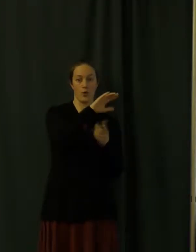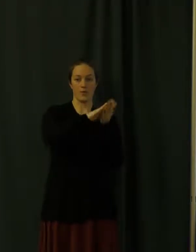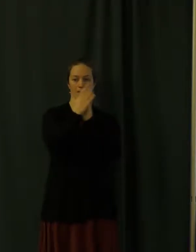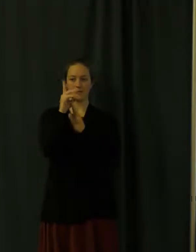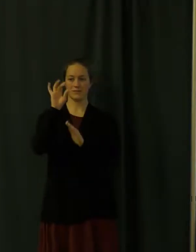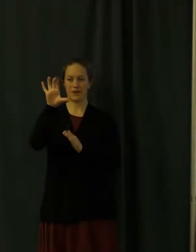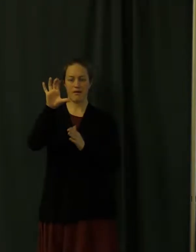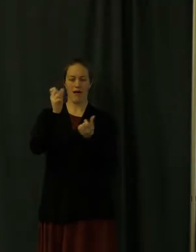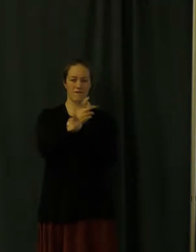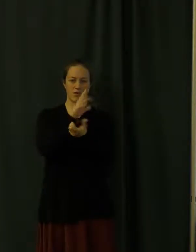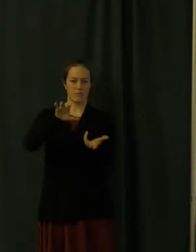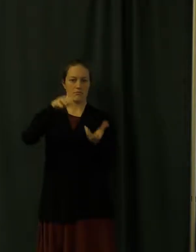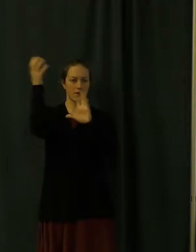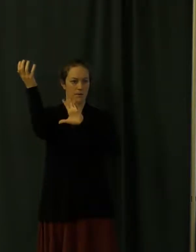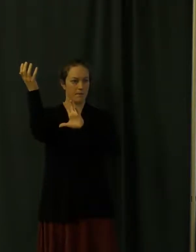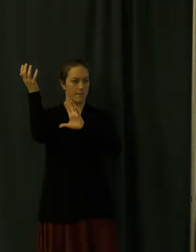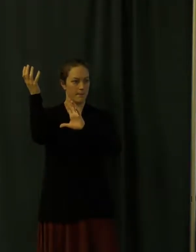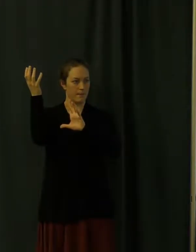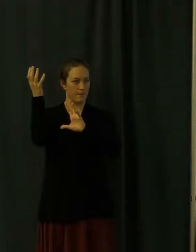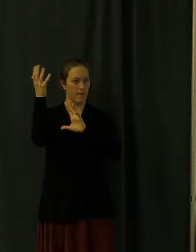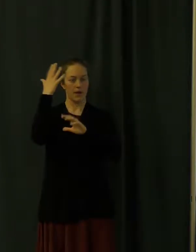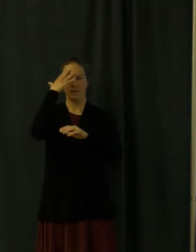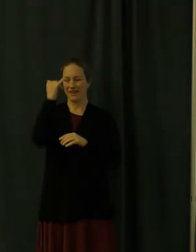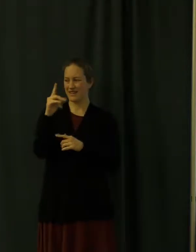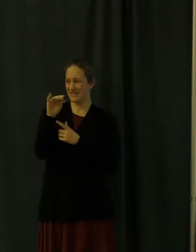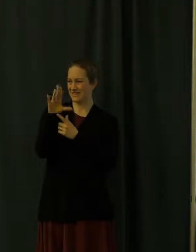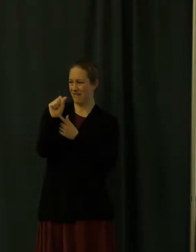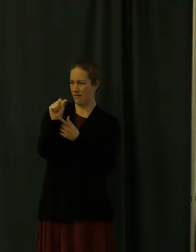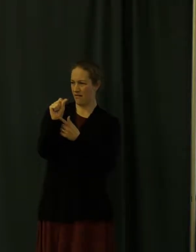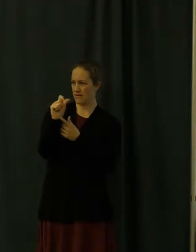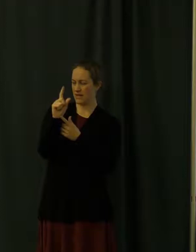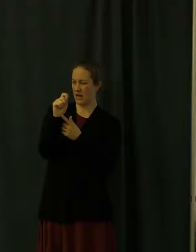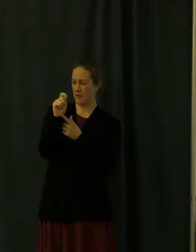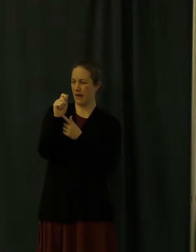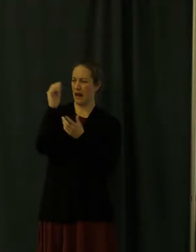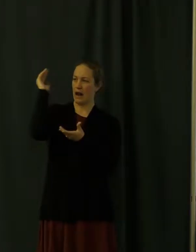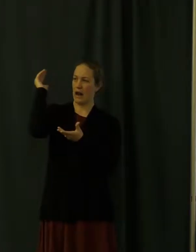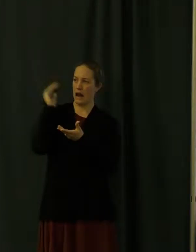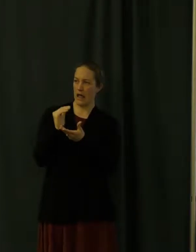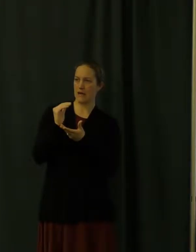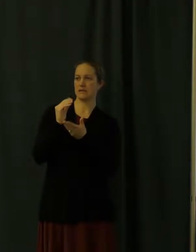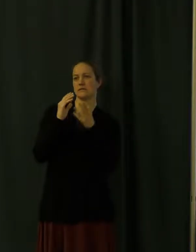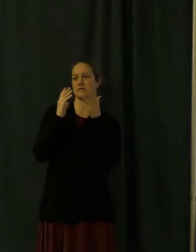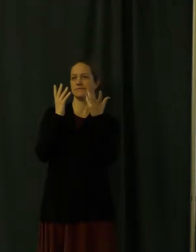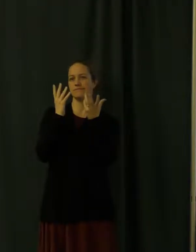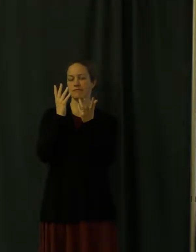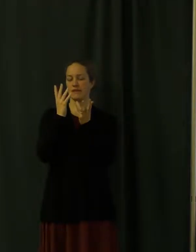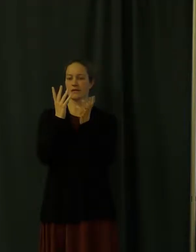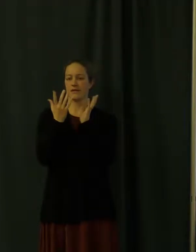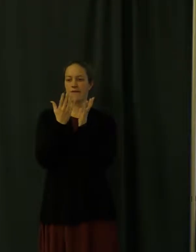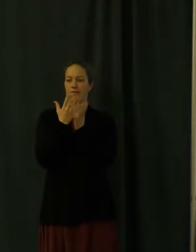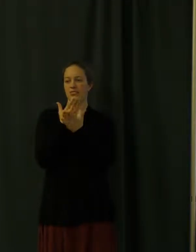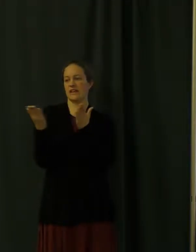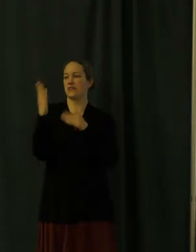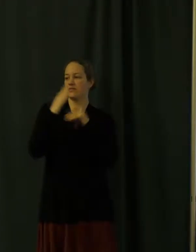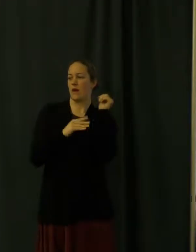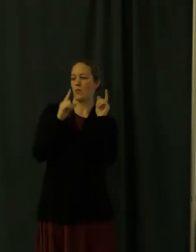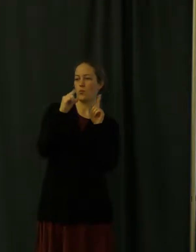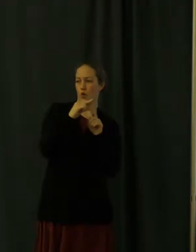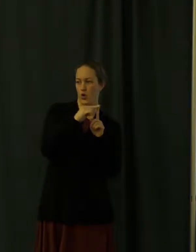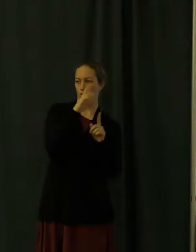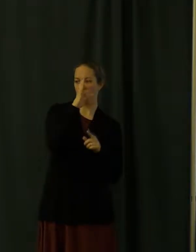mess because Docs is a little bit watered down version of Word. So what I tell them to do is